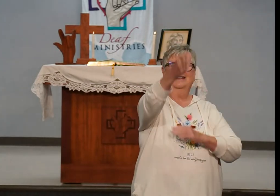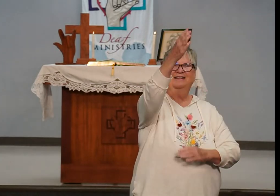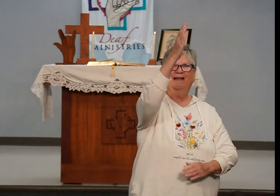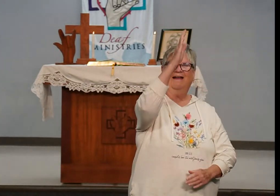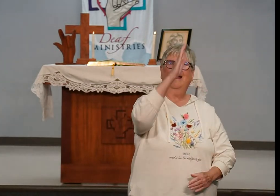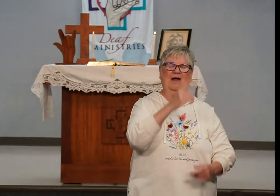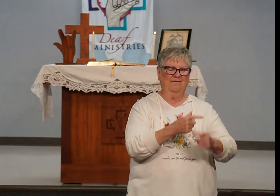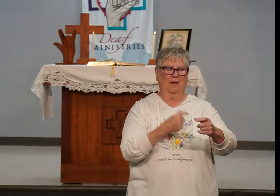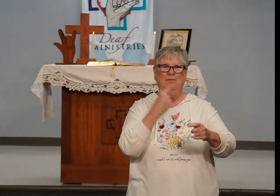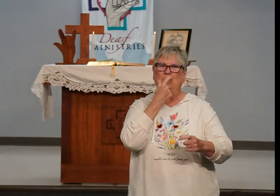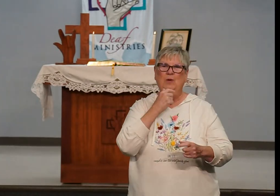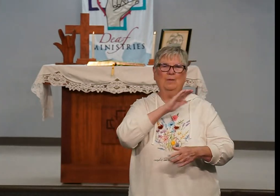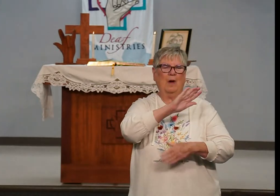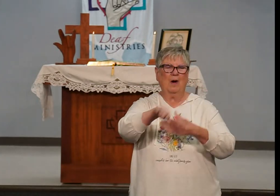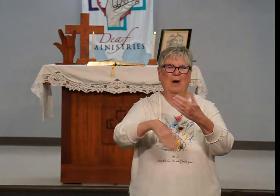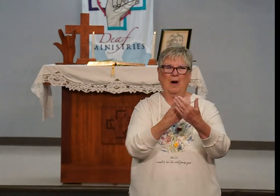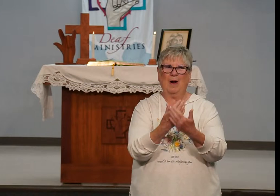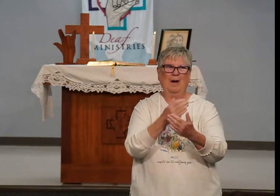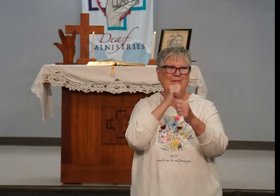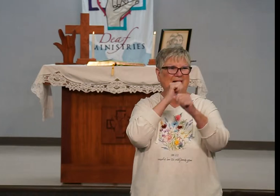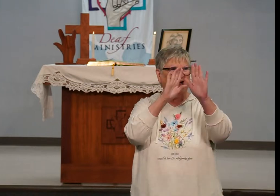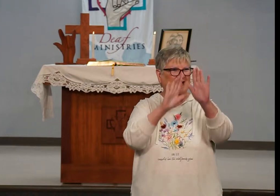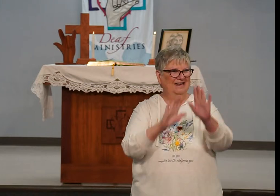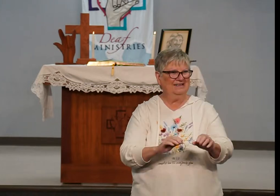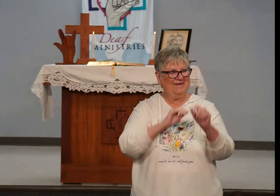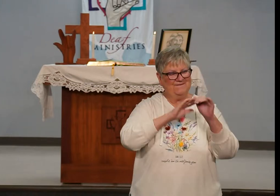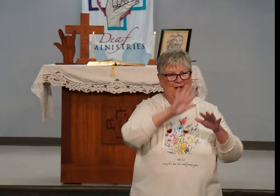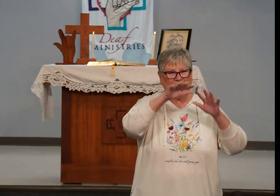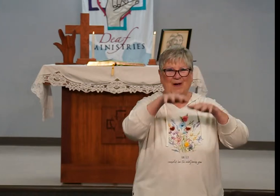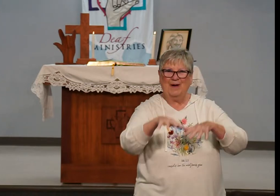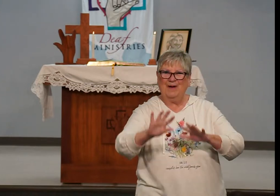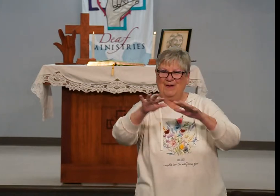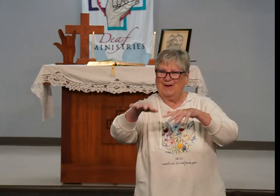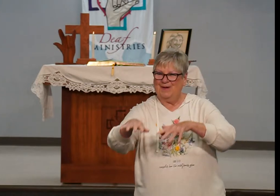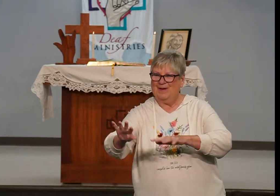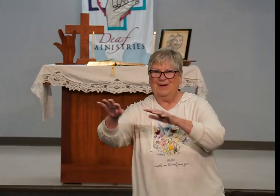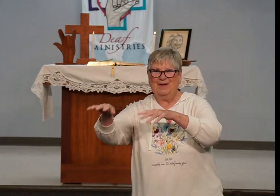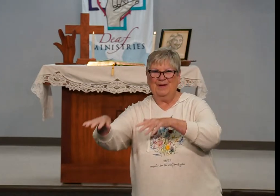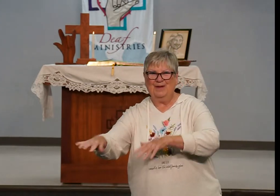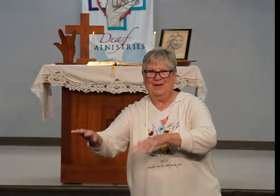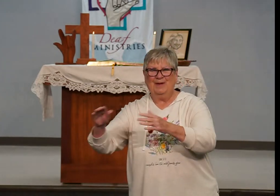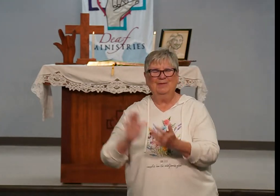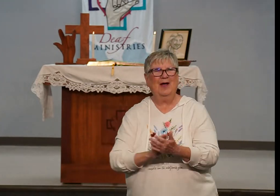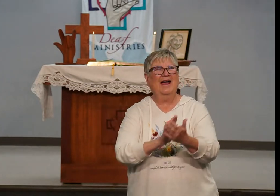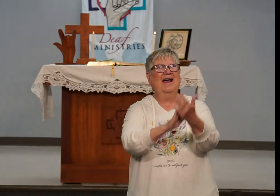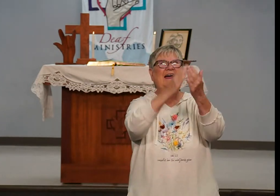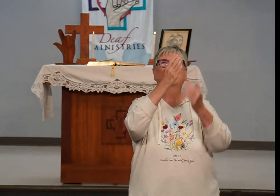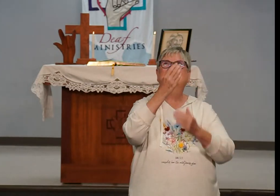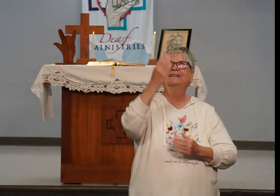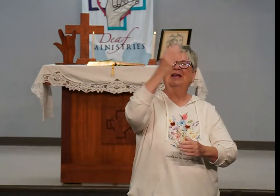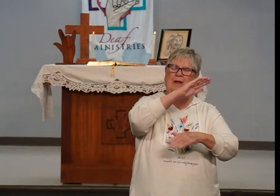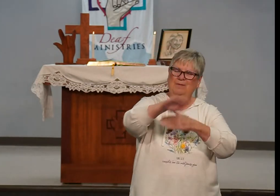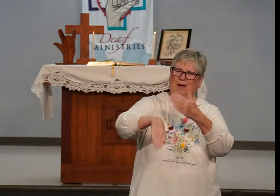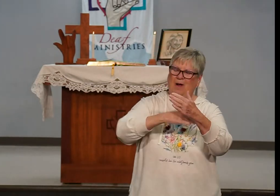Praise God from whom all blessings flow. Praise him,